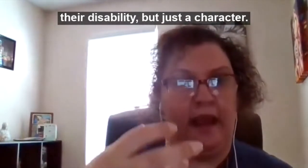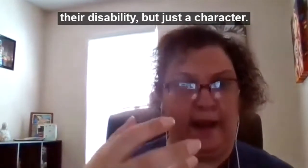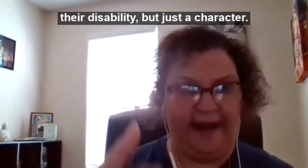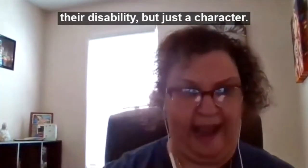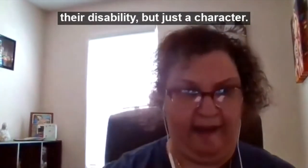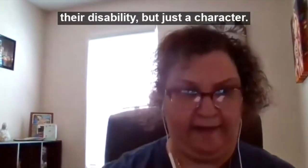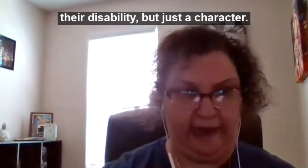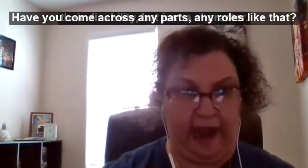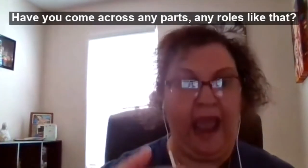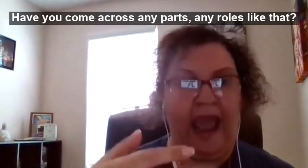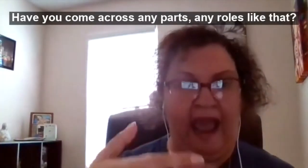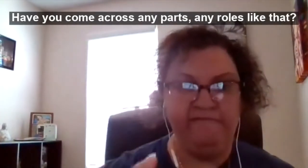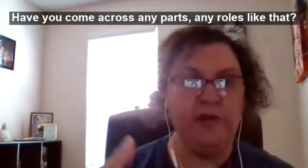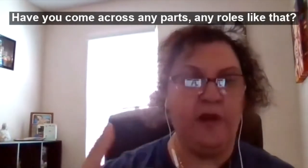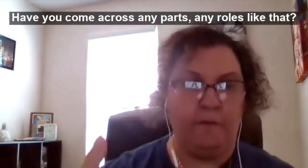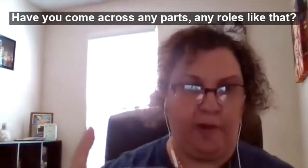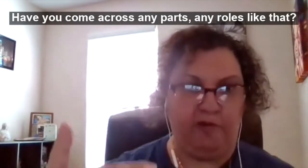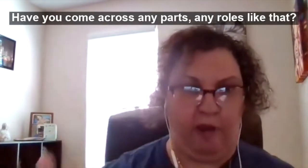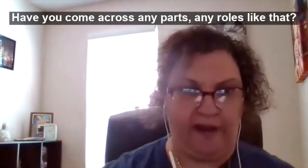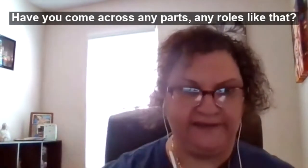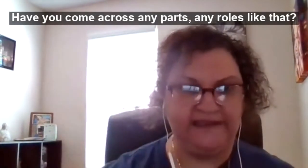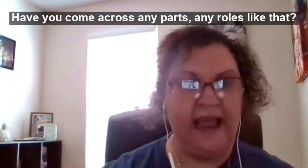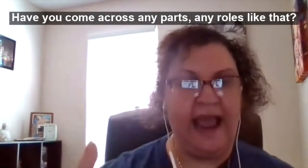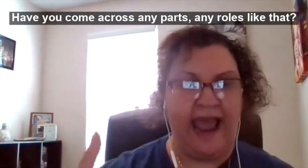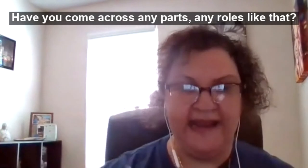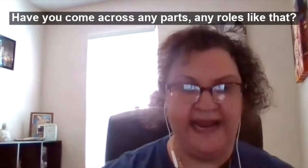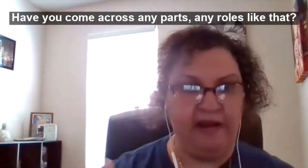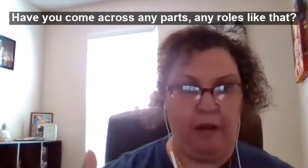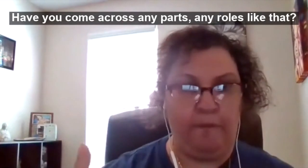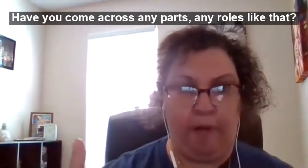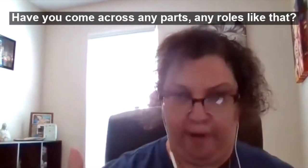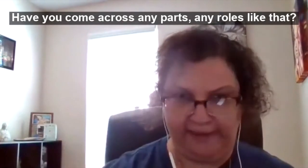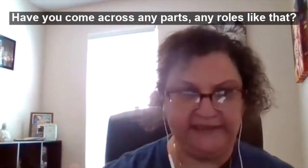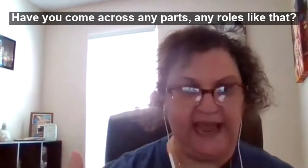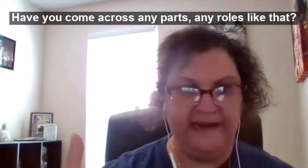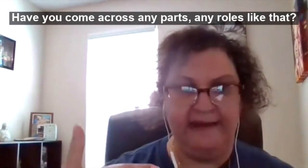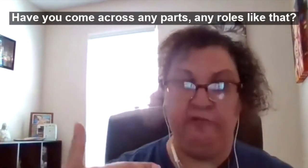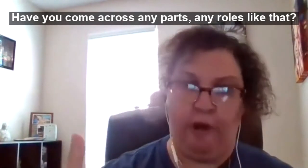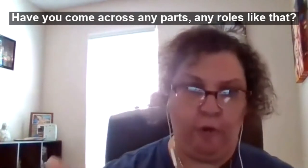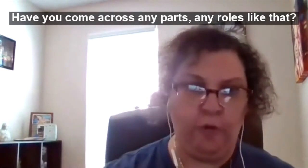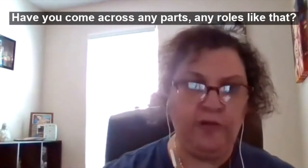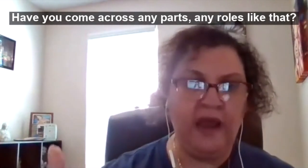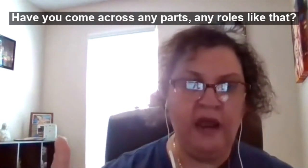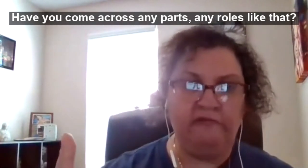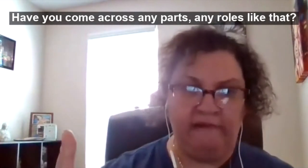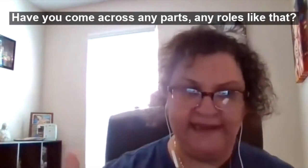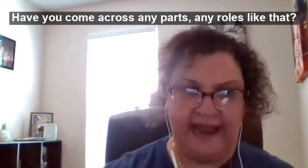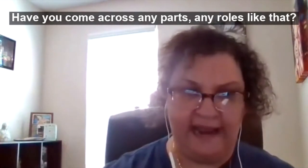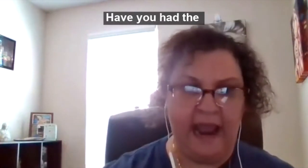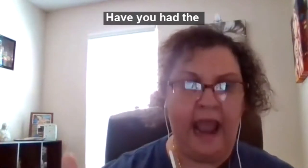a character? Have you come across any parts, any roles like that?